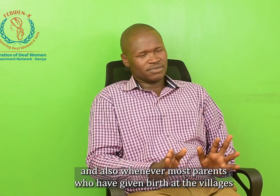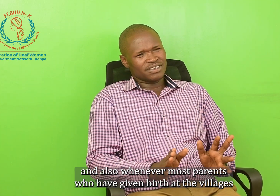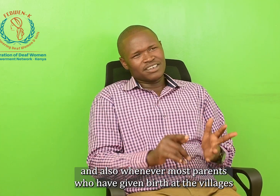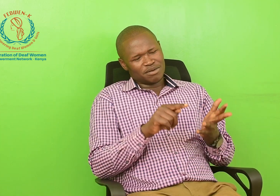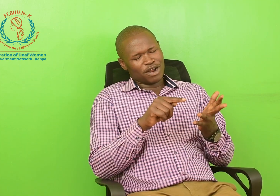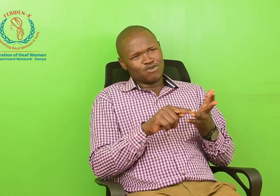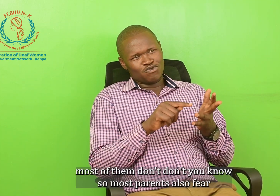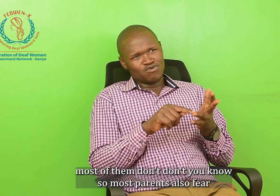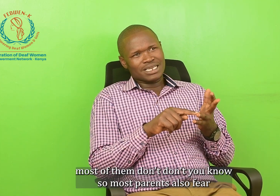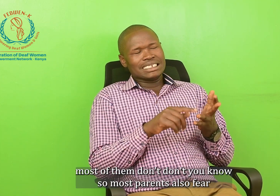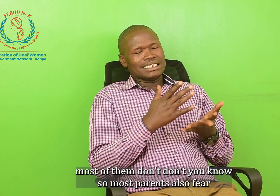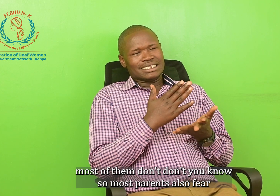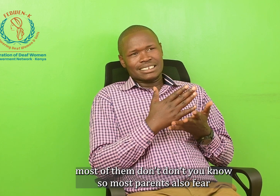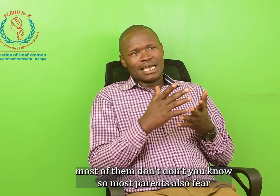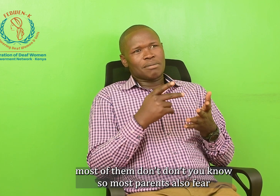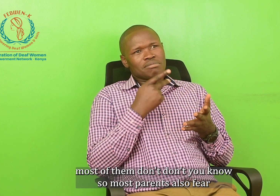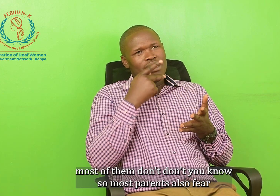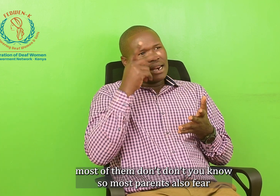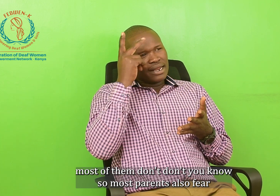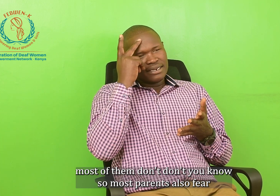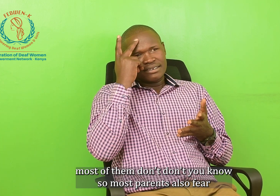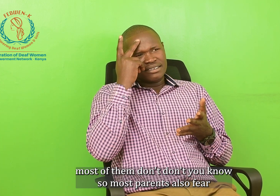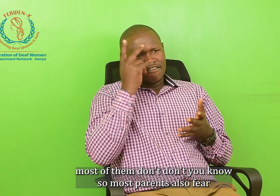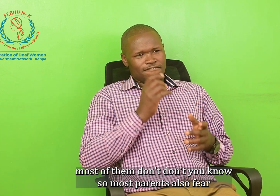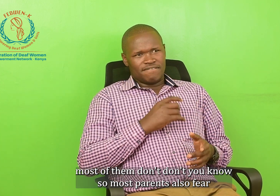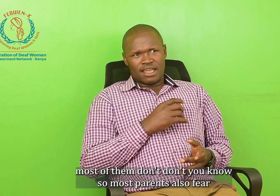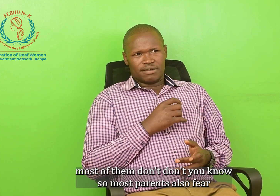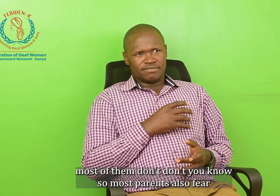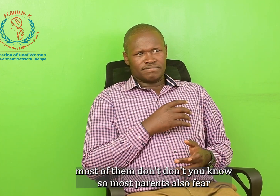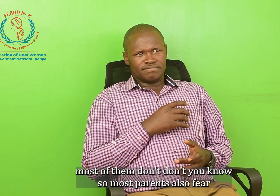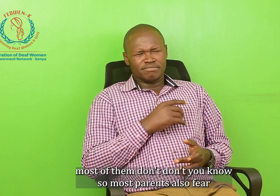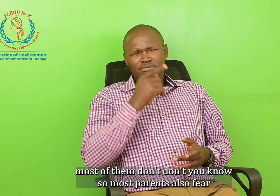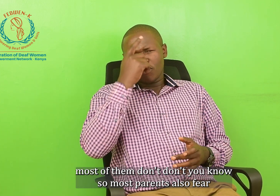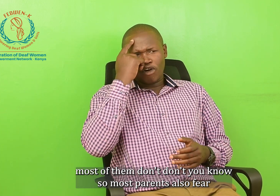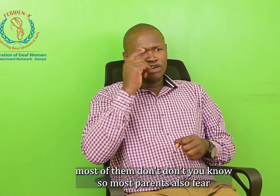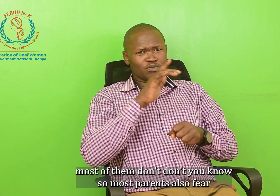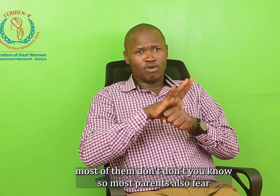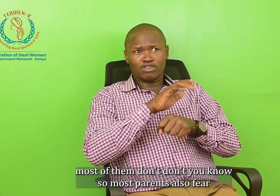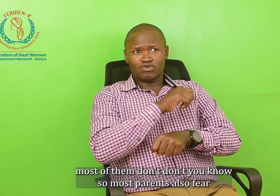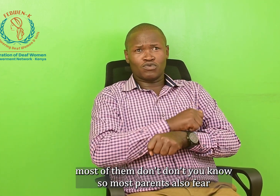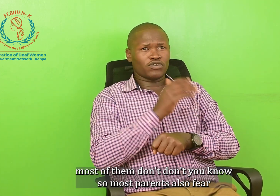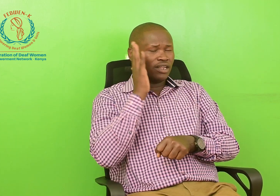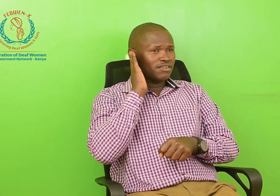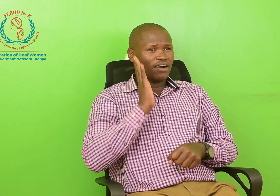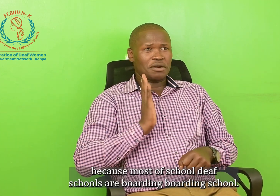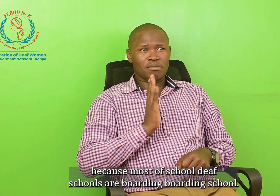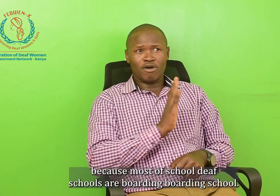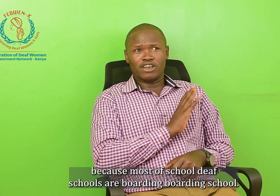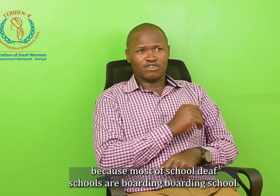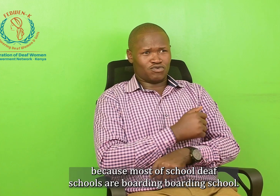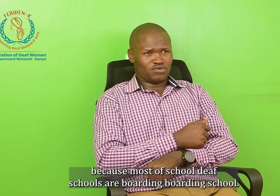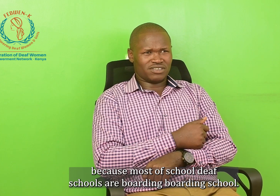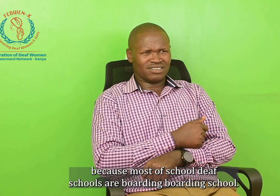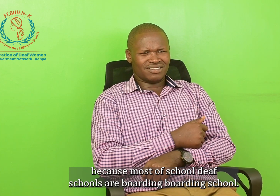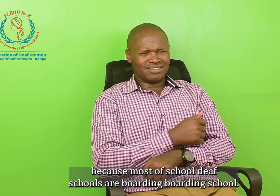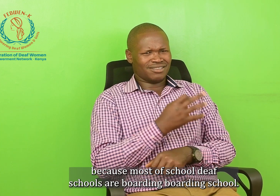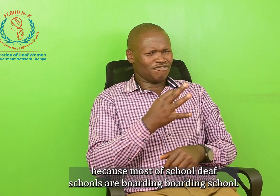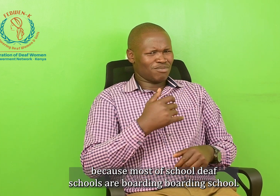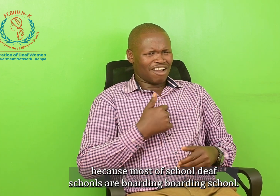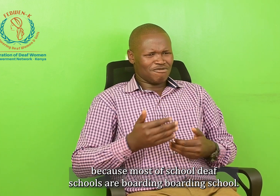villages, most of them don't know. So most parents also fear because most of the deaf schools